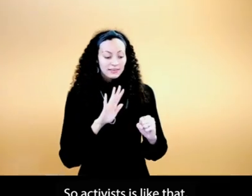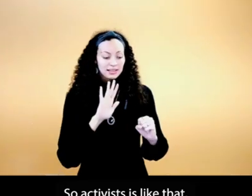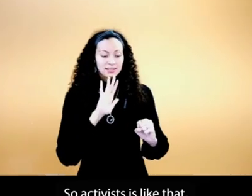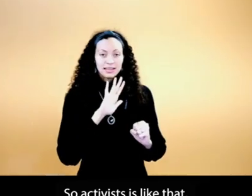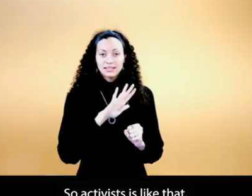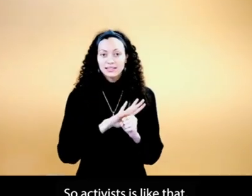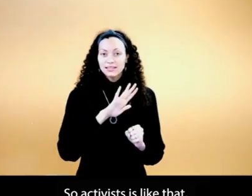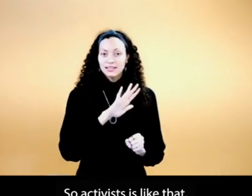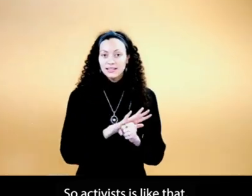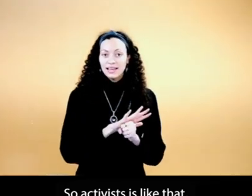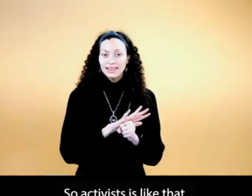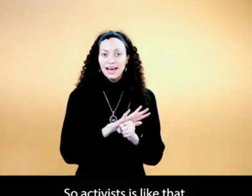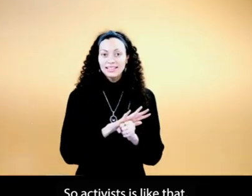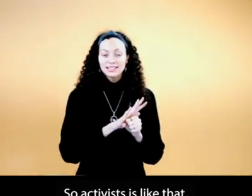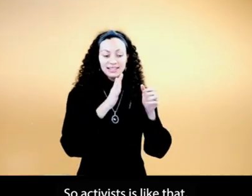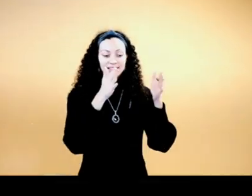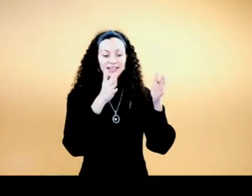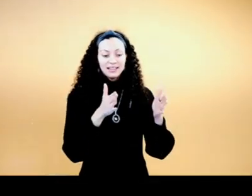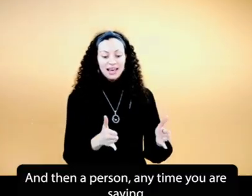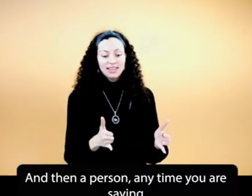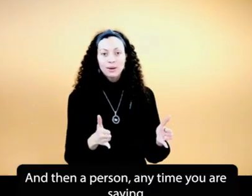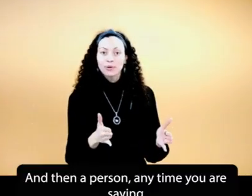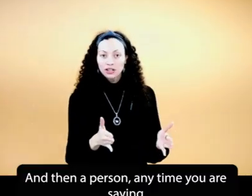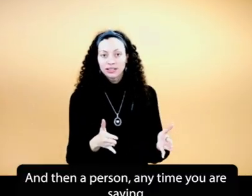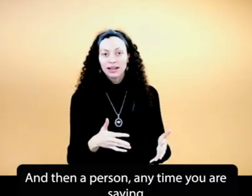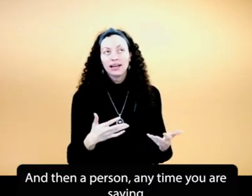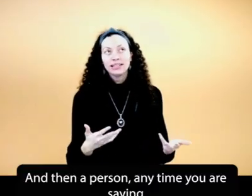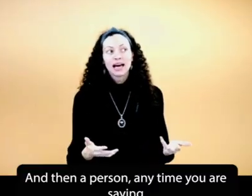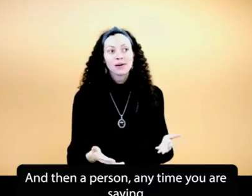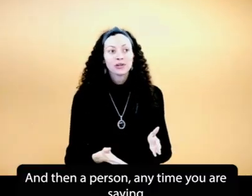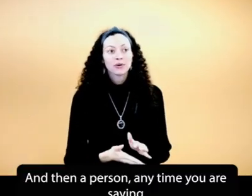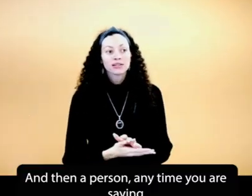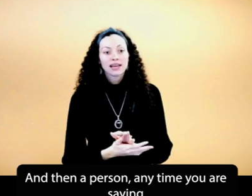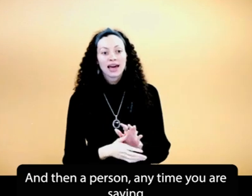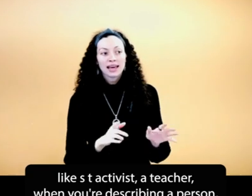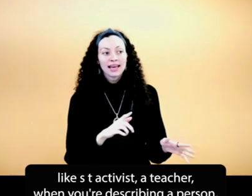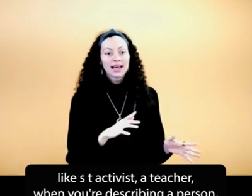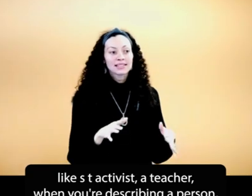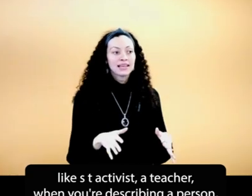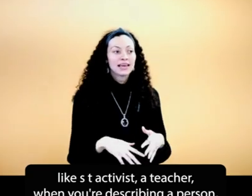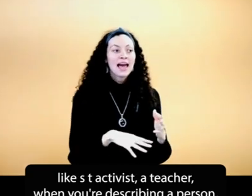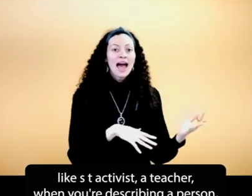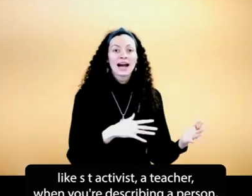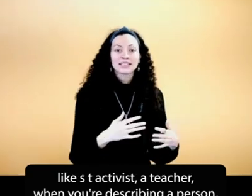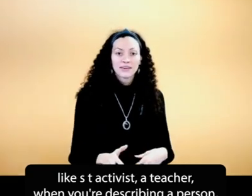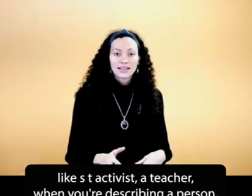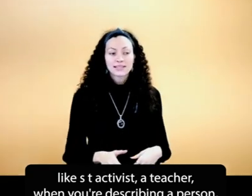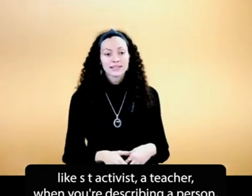activist is like that and then a person. Anytime you are saying like ST, activist,